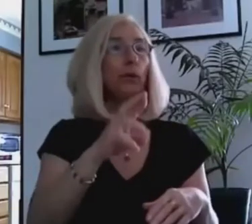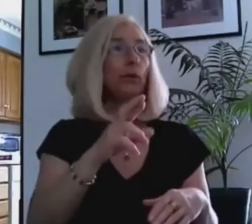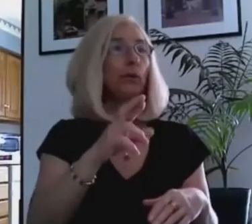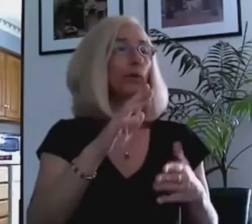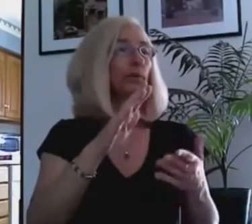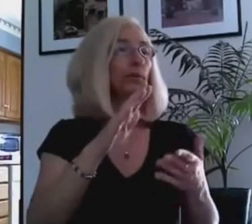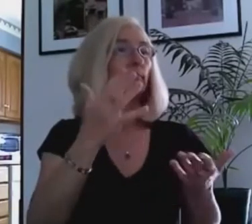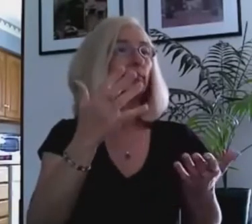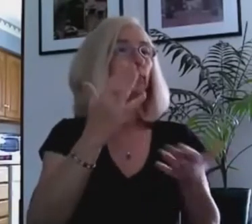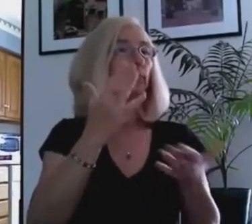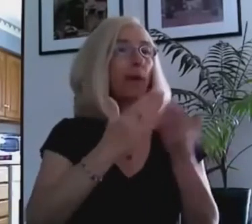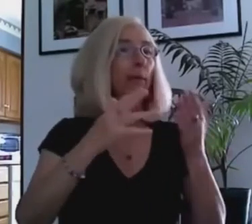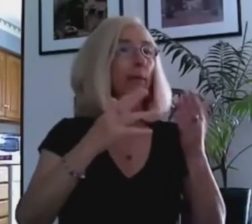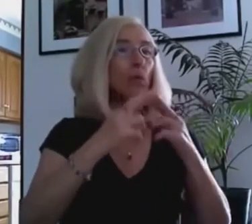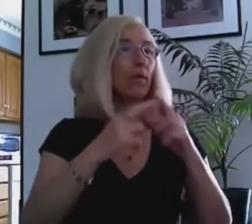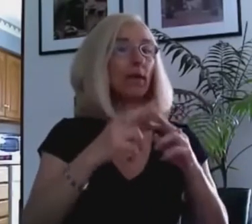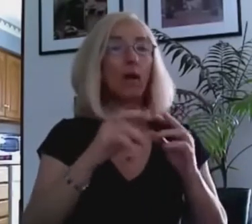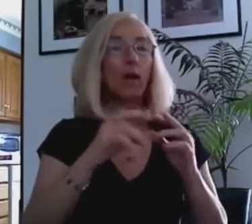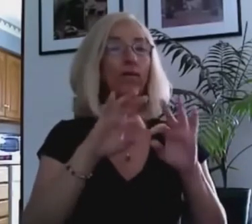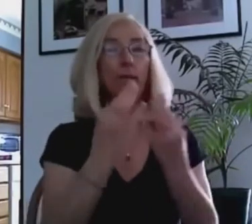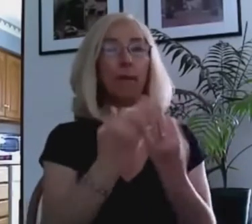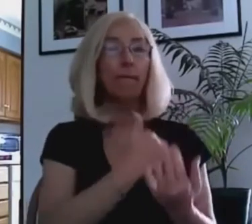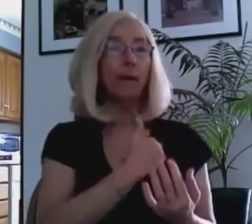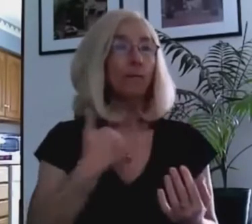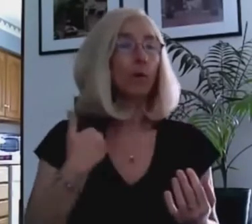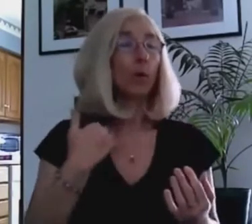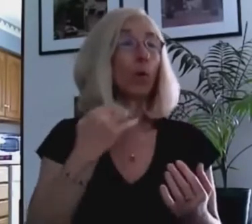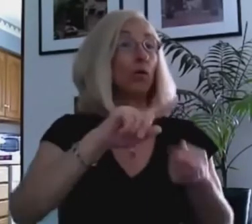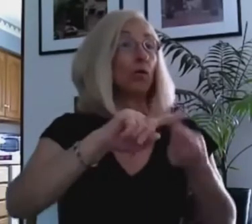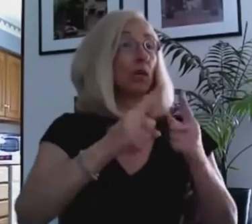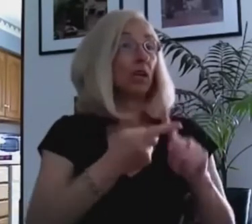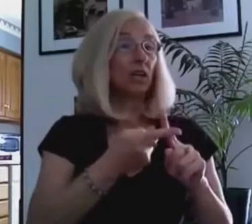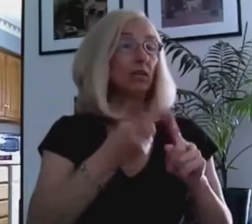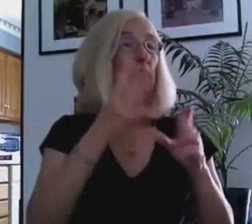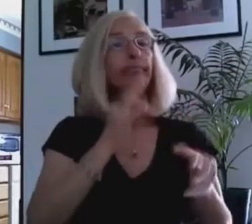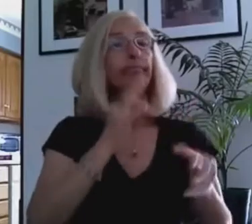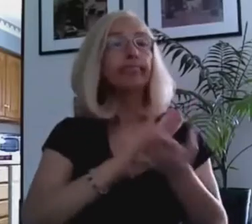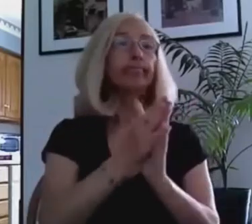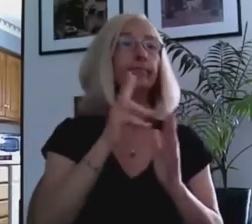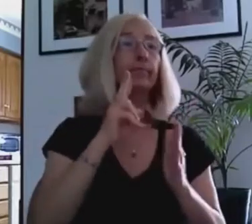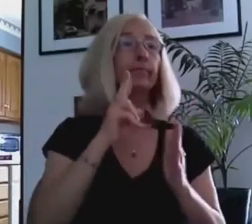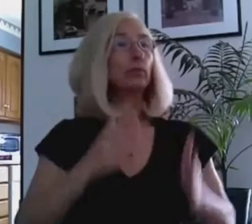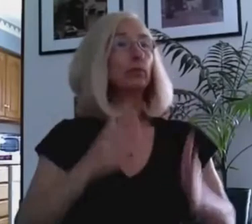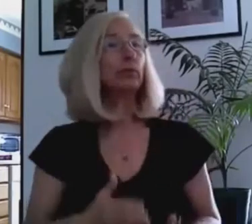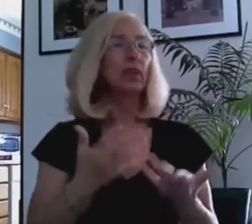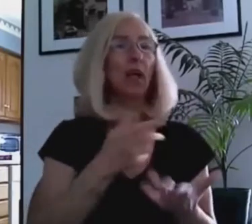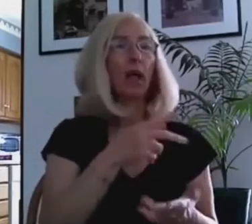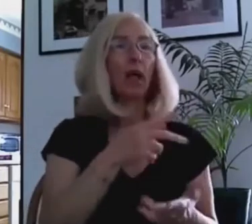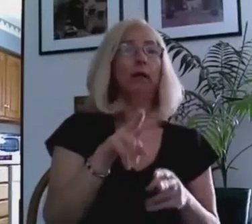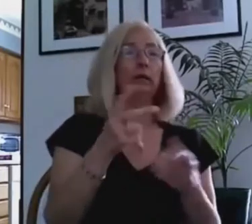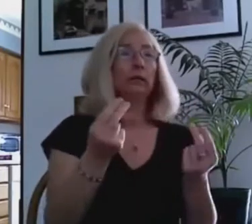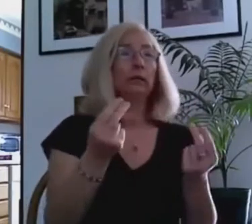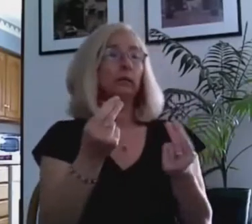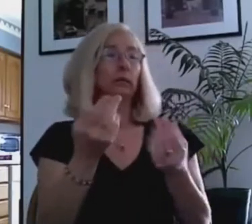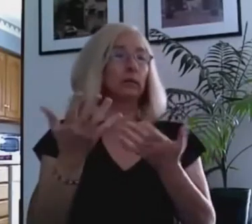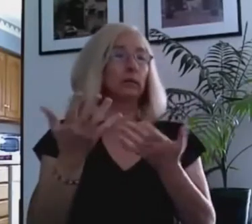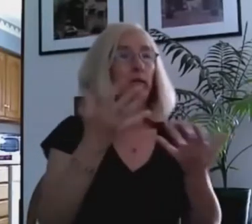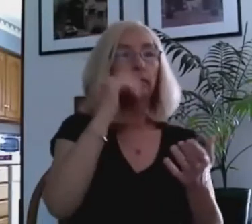resistant and judgmental about vegetarianism. And have questions about their